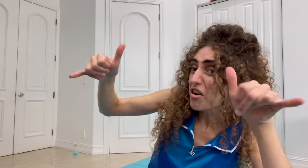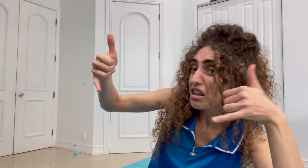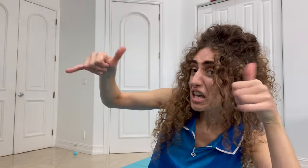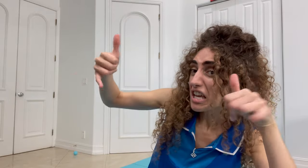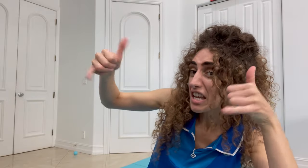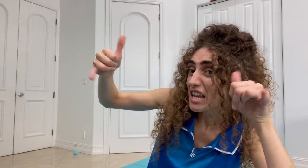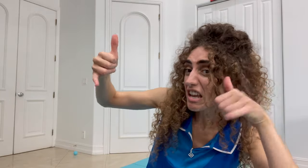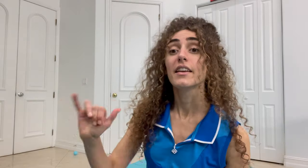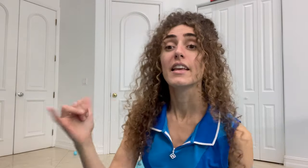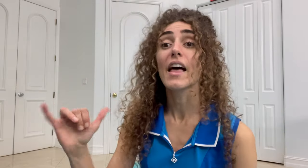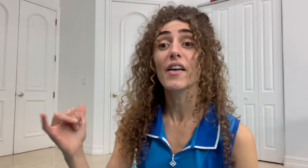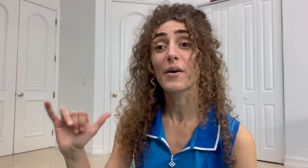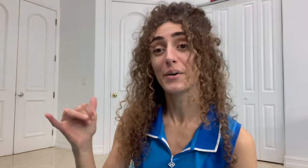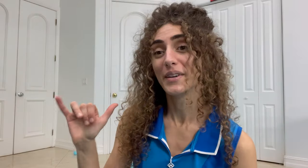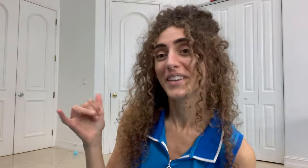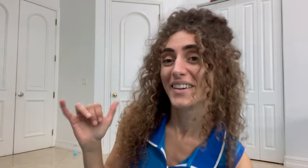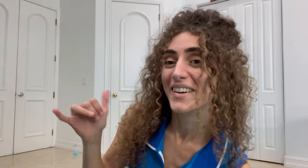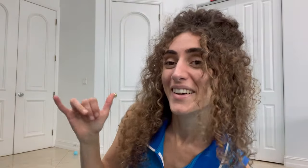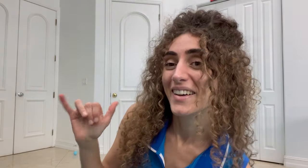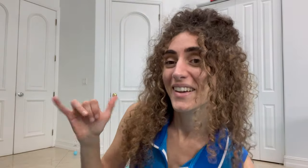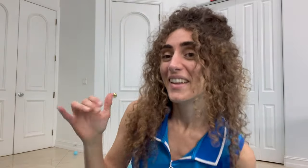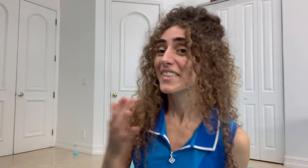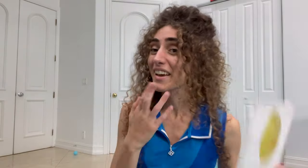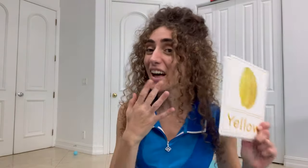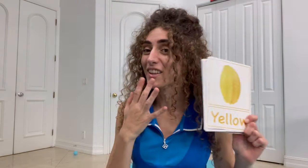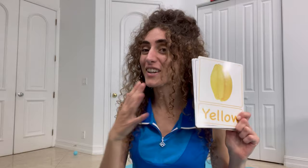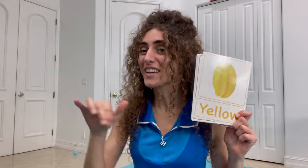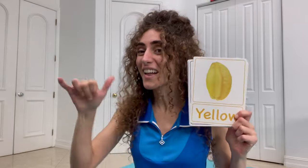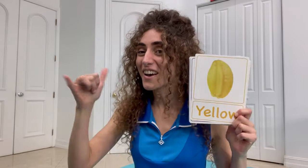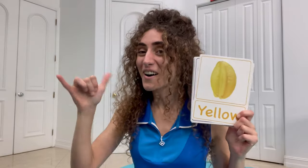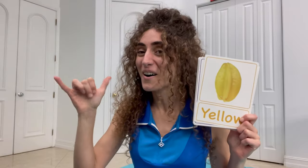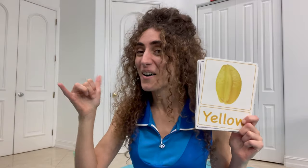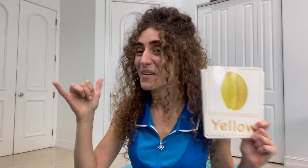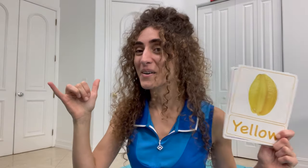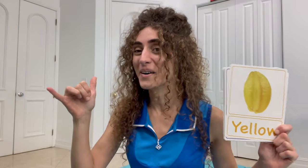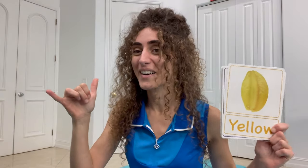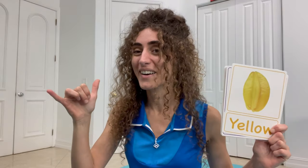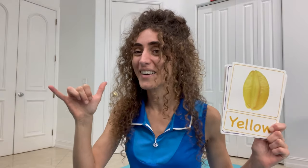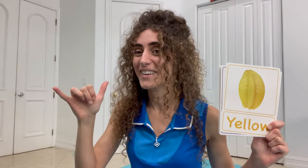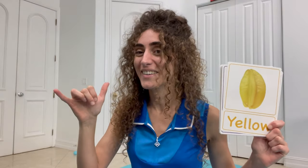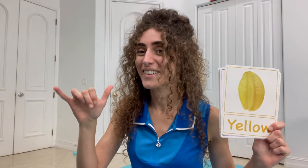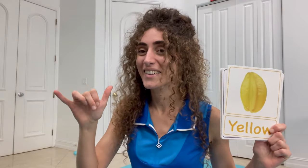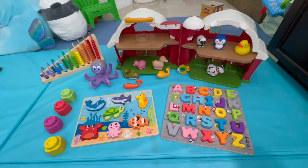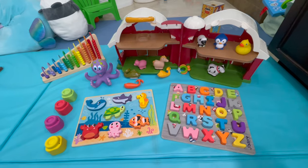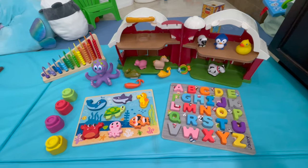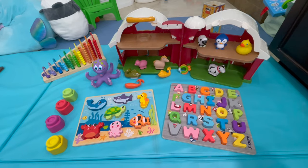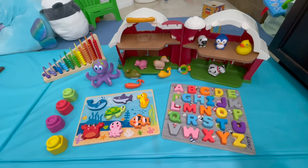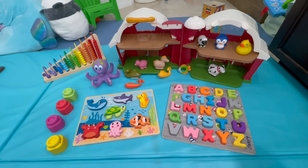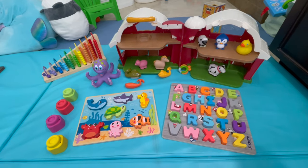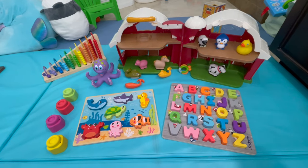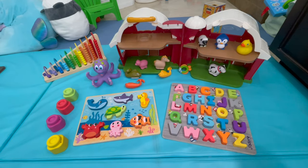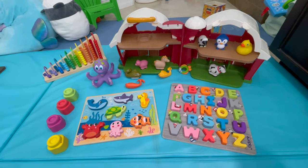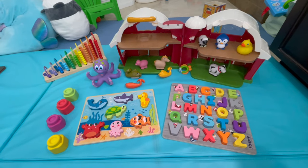Gnarly! Yellow. The color yellow. What do we have here